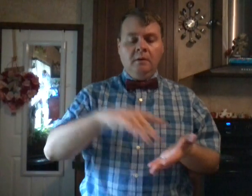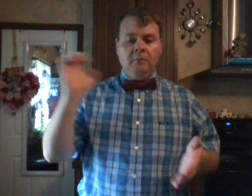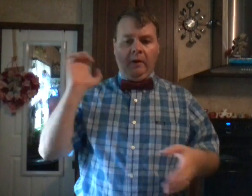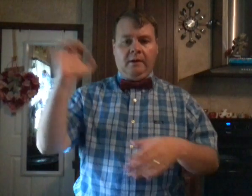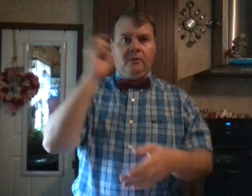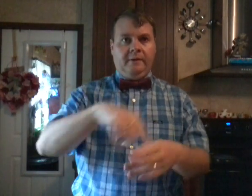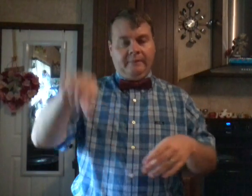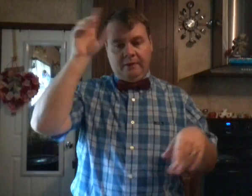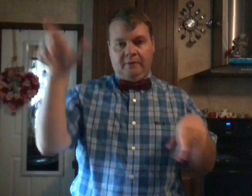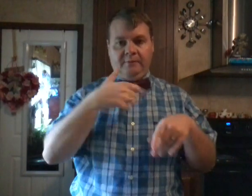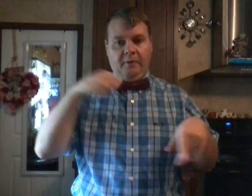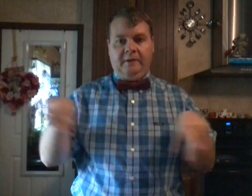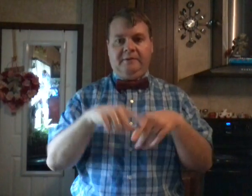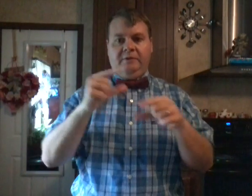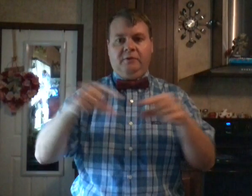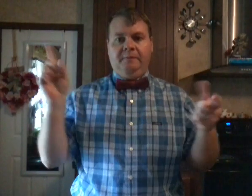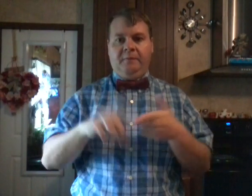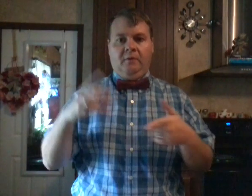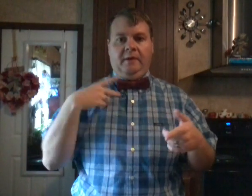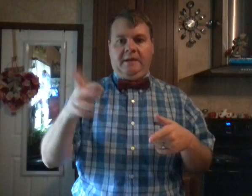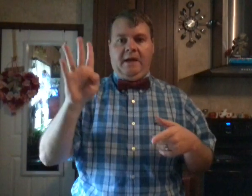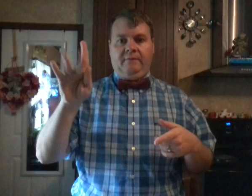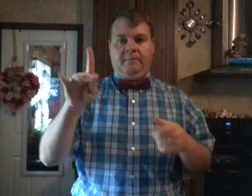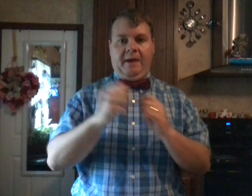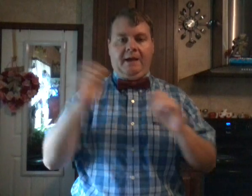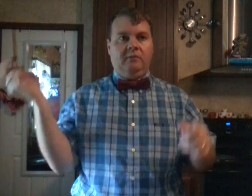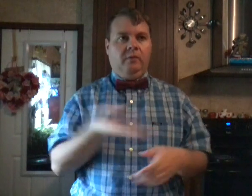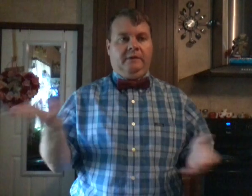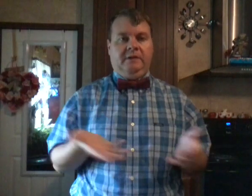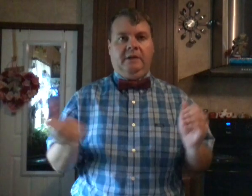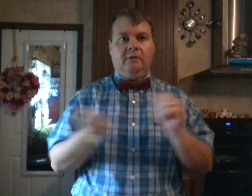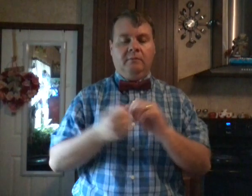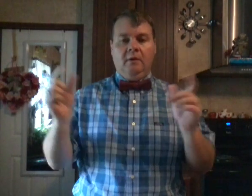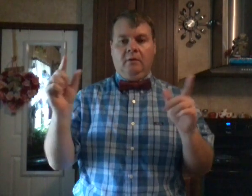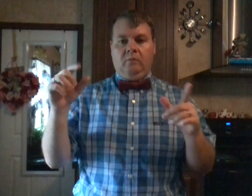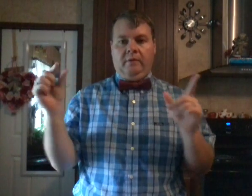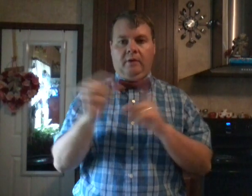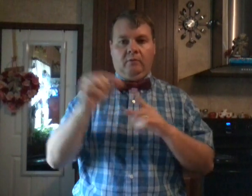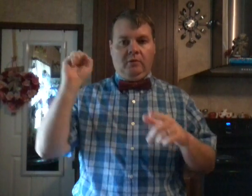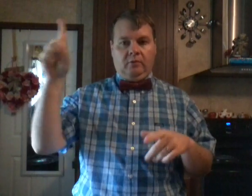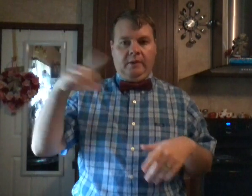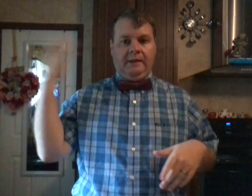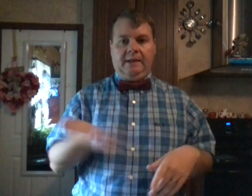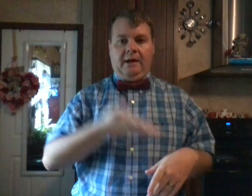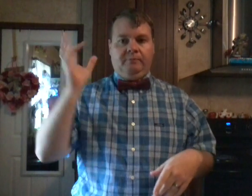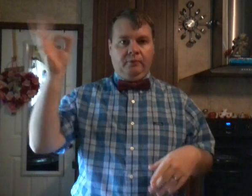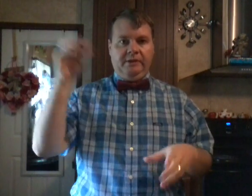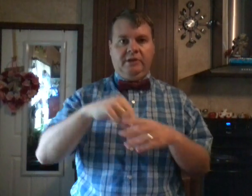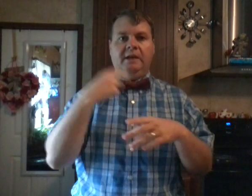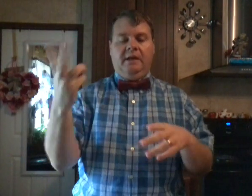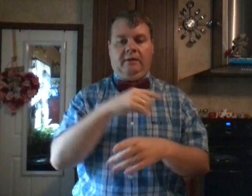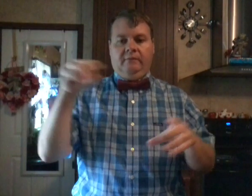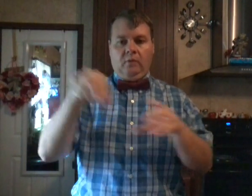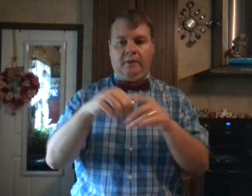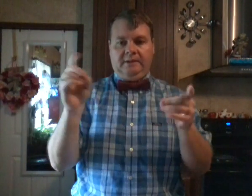Morning, glory, evening, Grace, brother, and sister, and great to have you back with us here with the Word Awakening and our preaching in voice